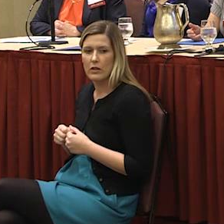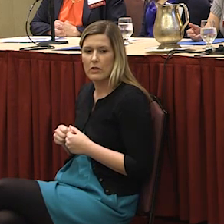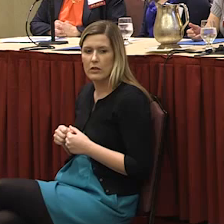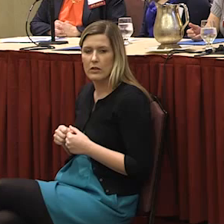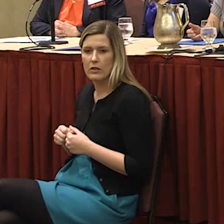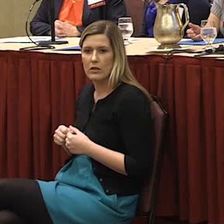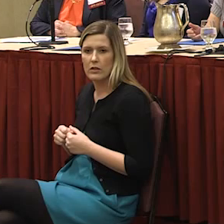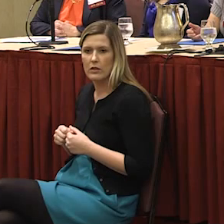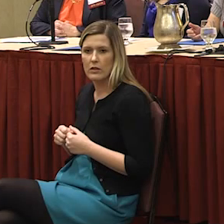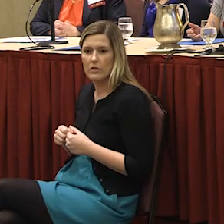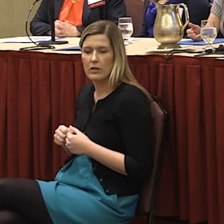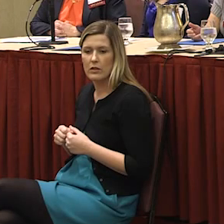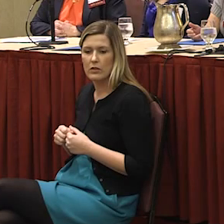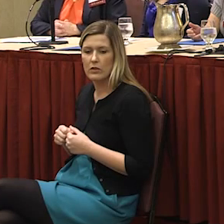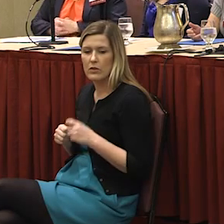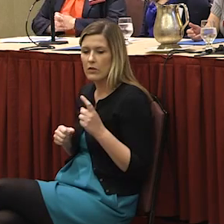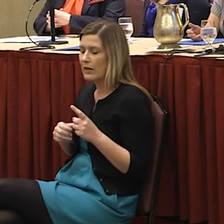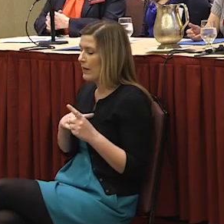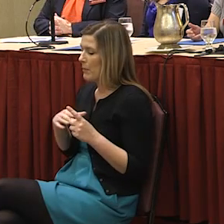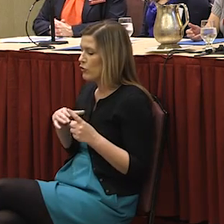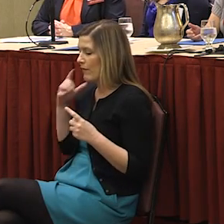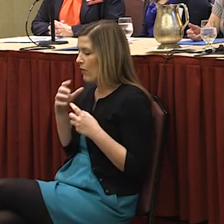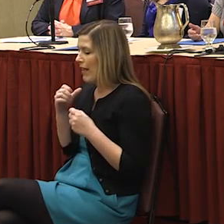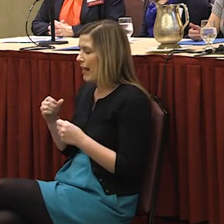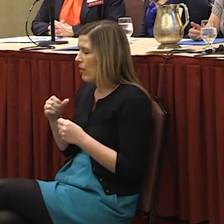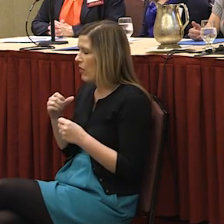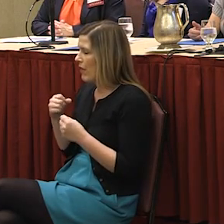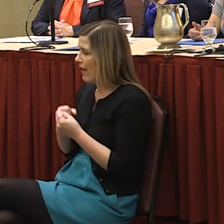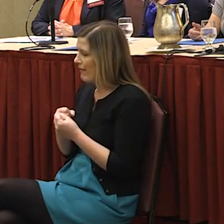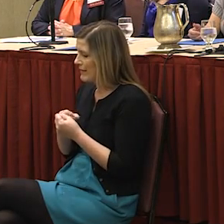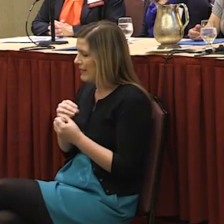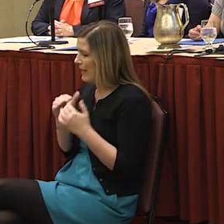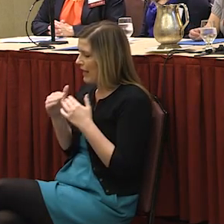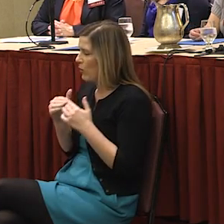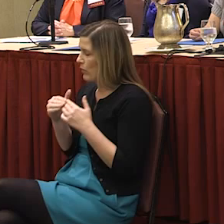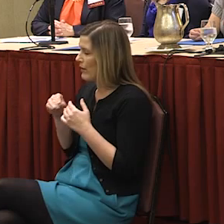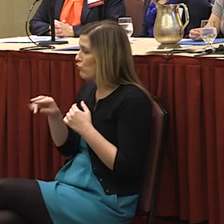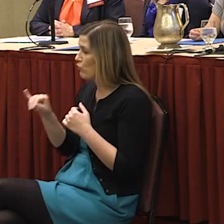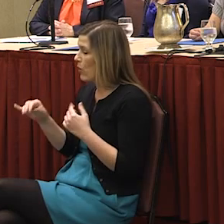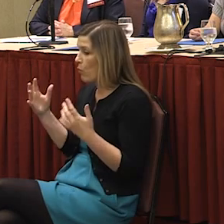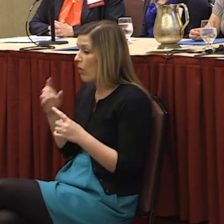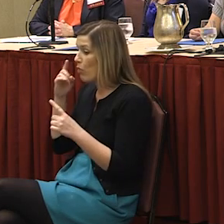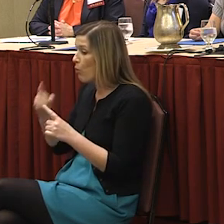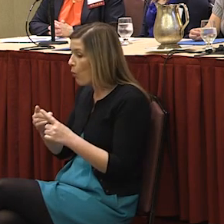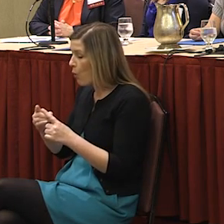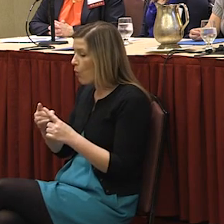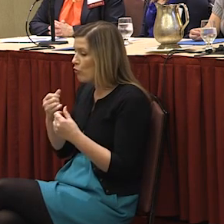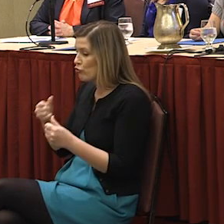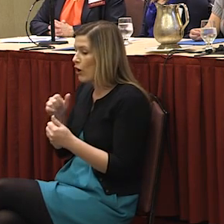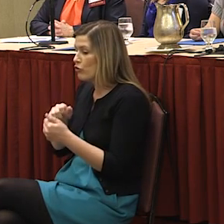So leading into that is the Commission for Health Advocacy and Equity in Rhode Island. The whole goal and focus of that is to